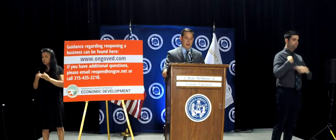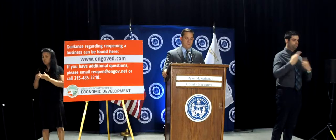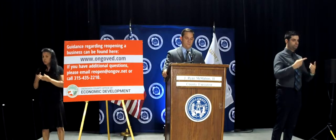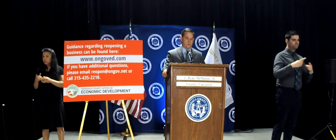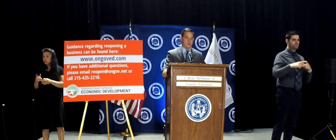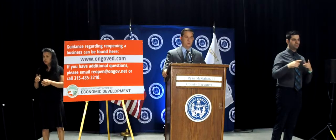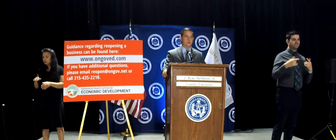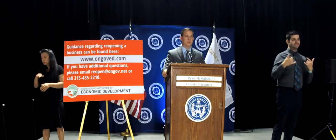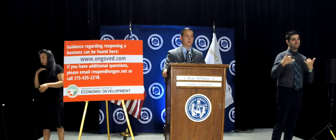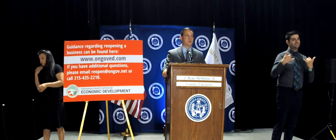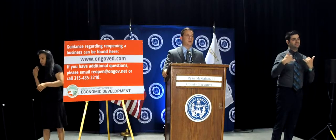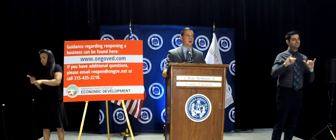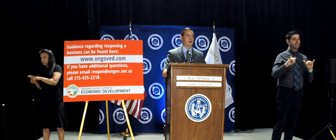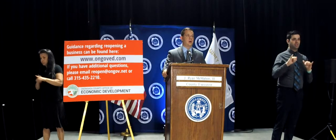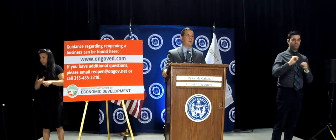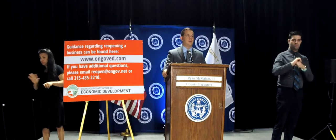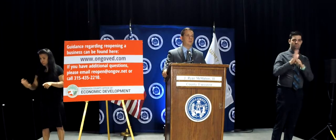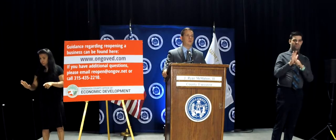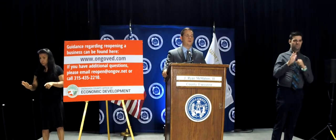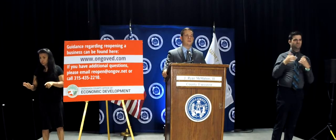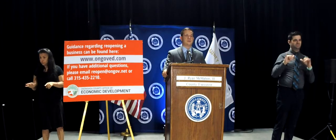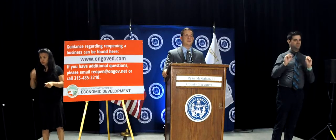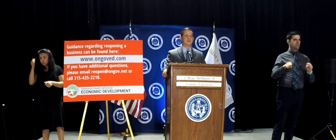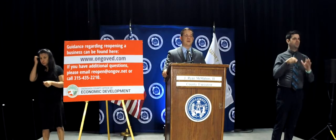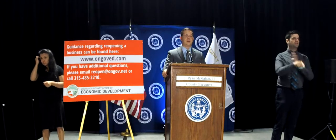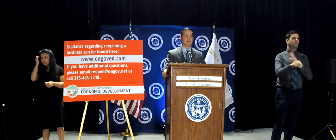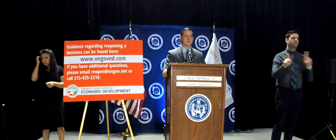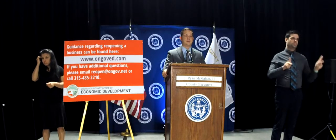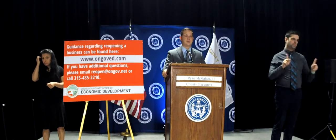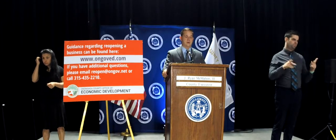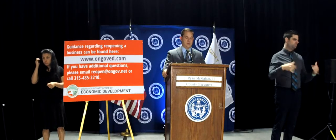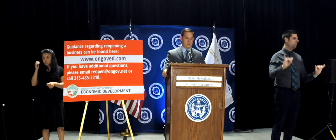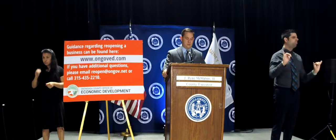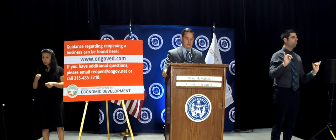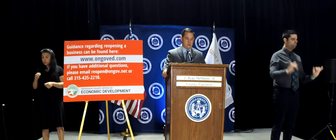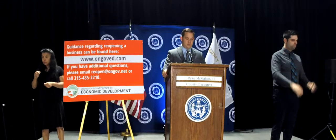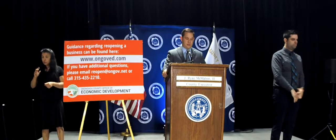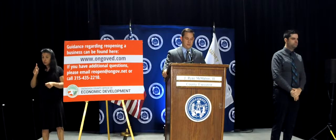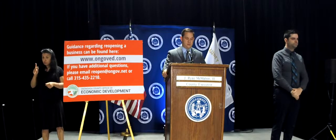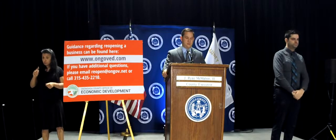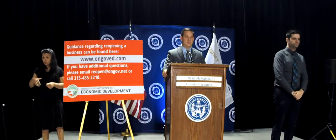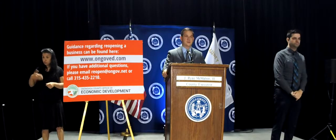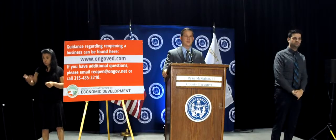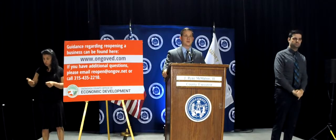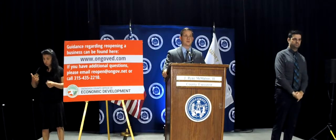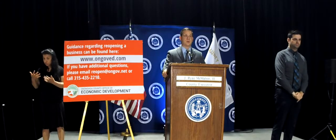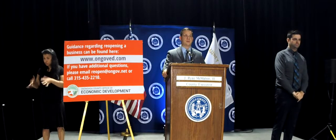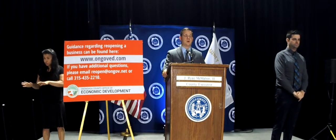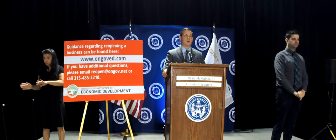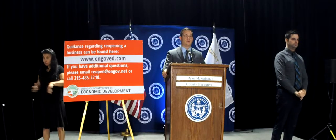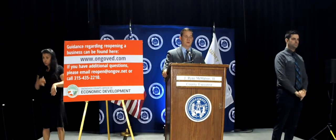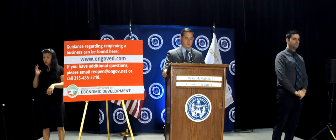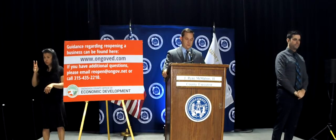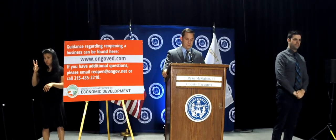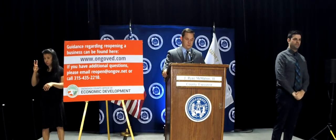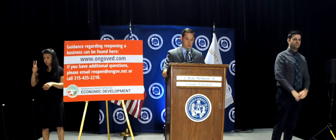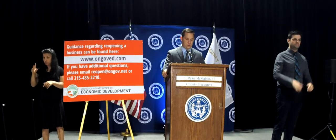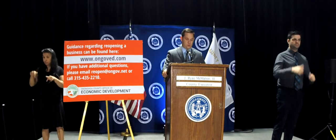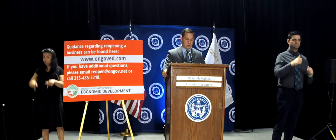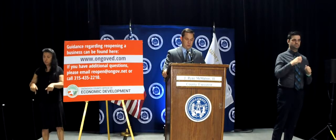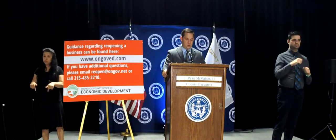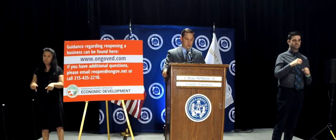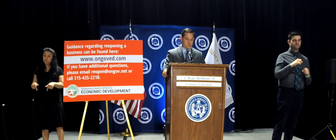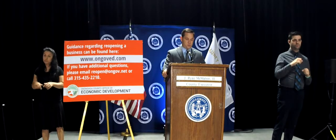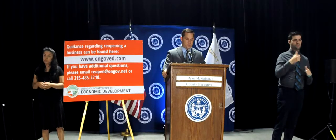remember that as we move into each phase, that it's still a serious threat to all of us.